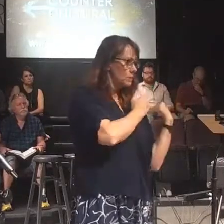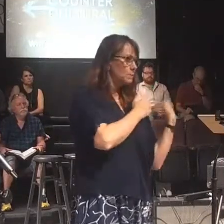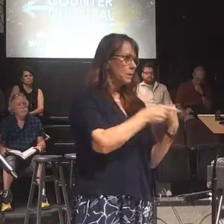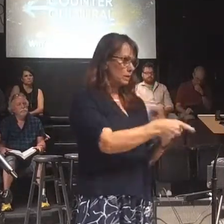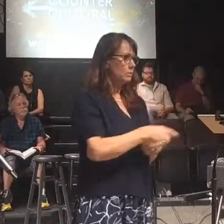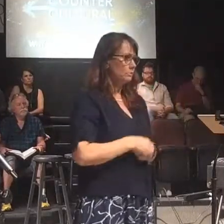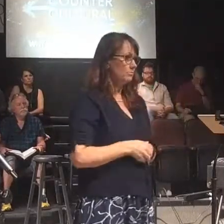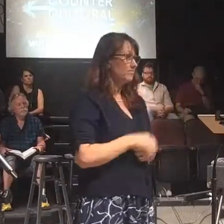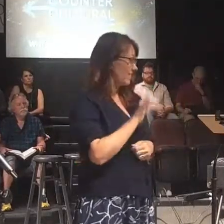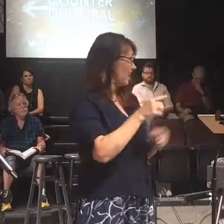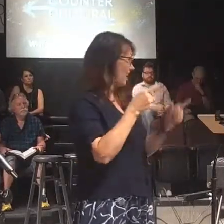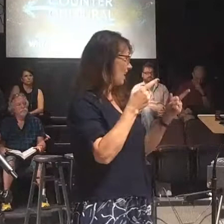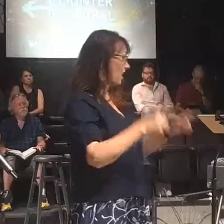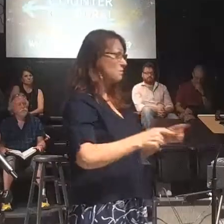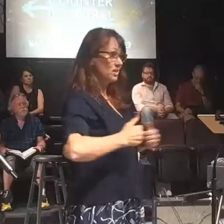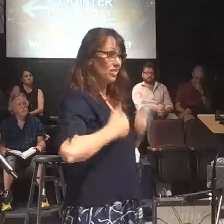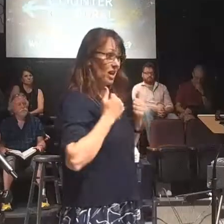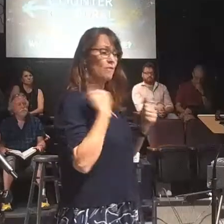happens in life in general?